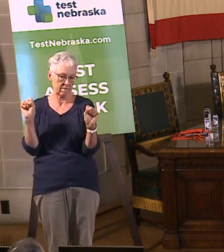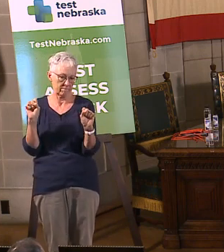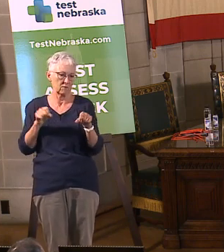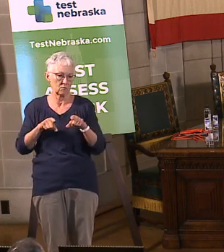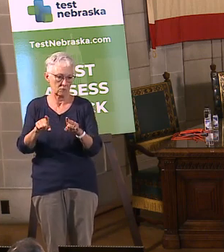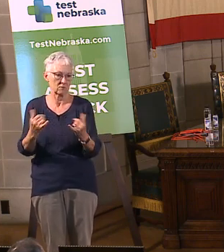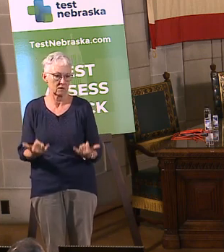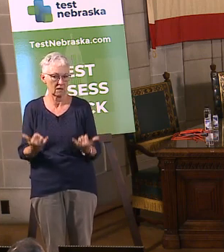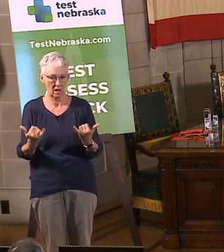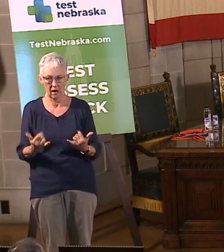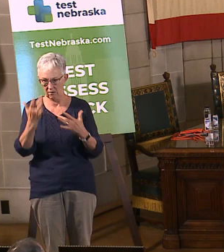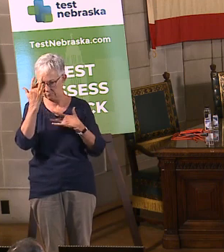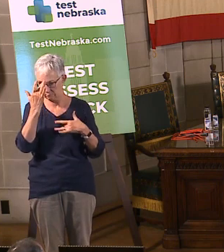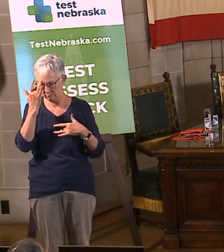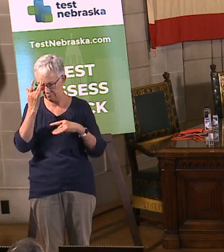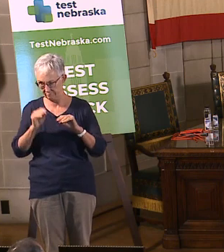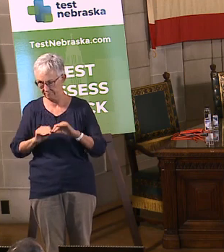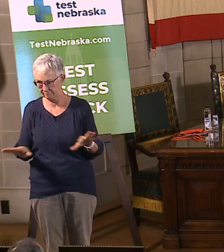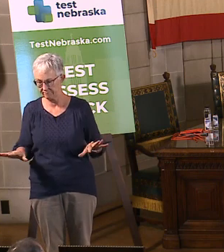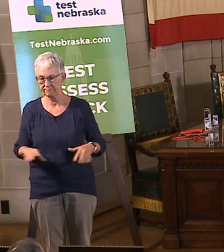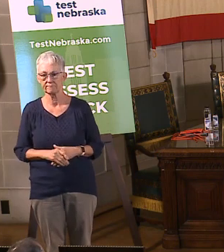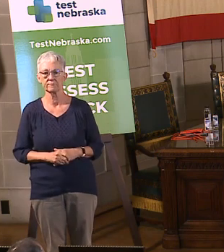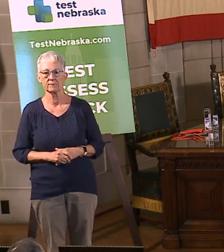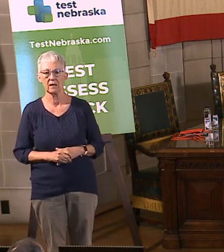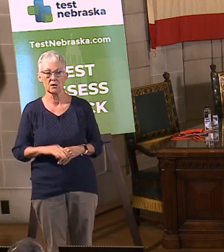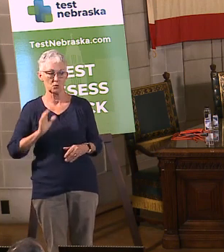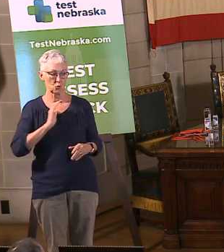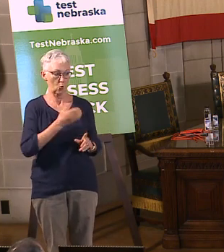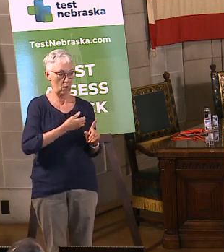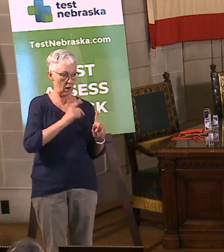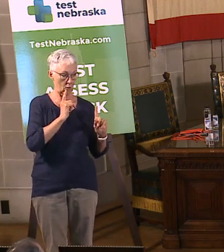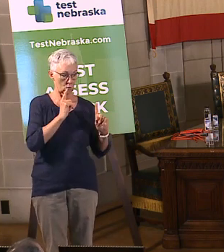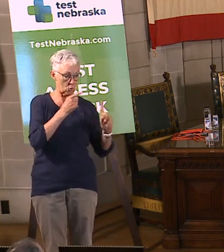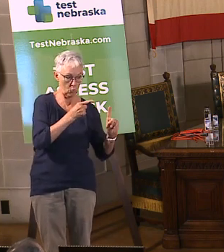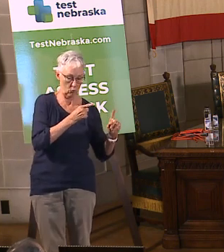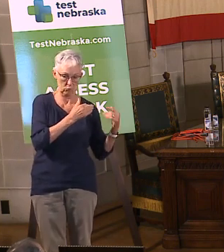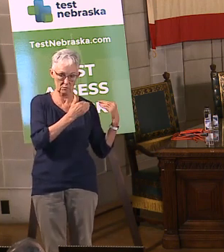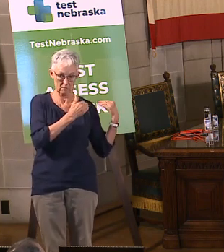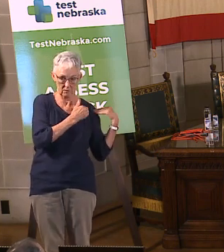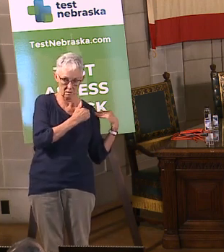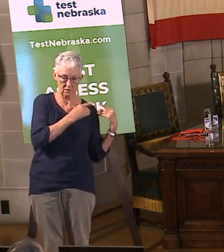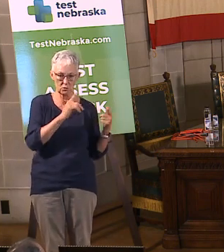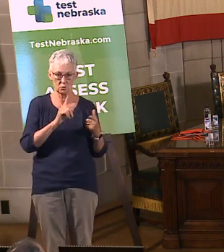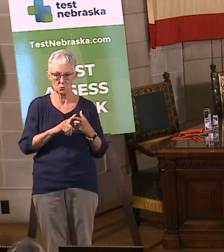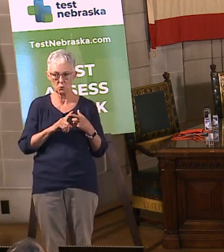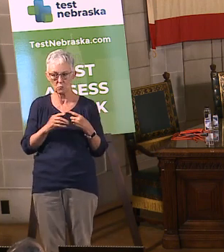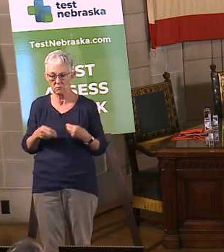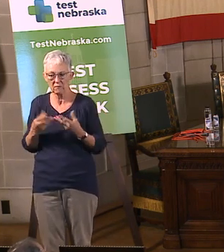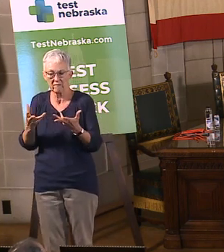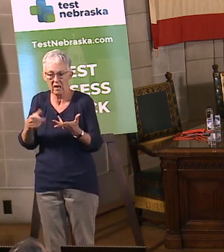a resource with the goal of mitigating the spread of COVID-19.